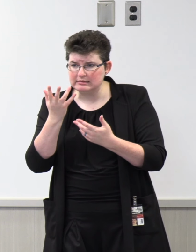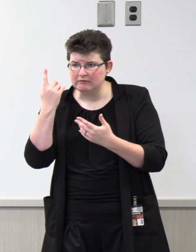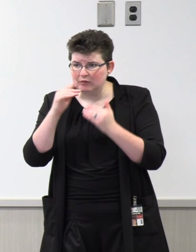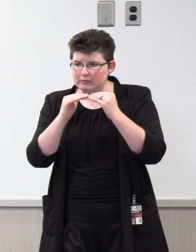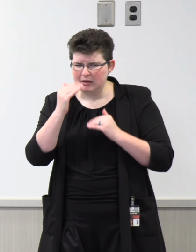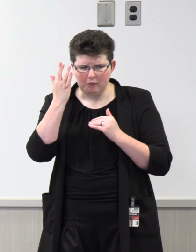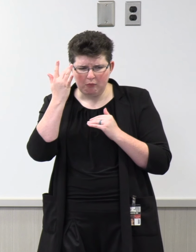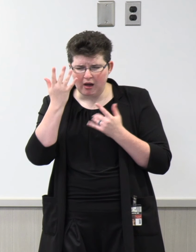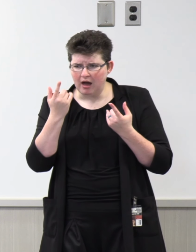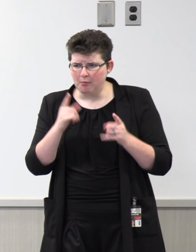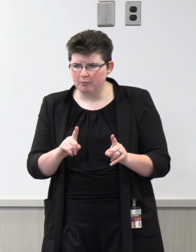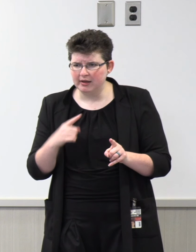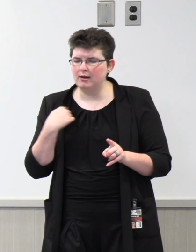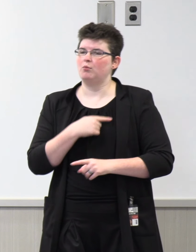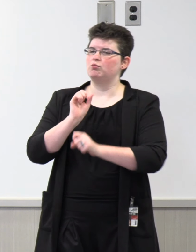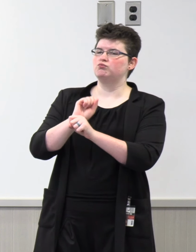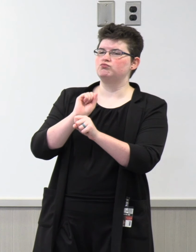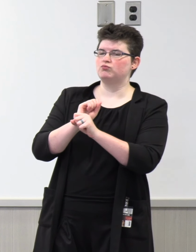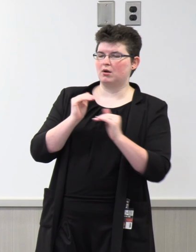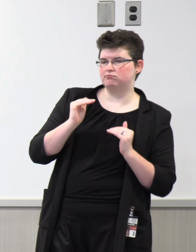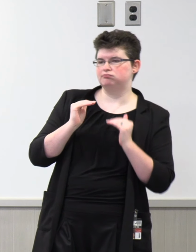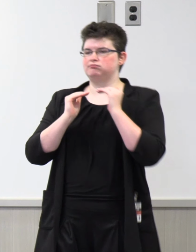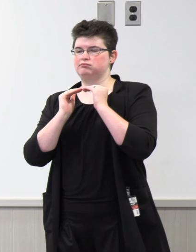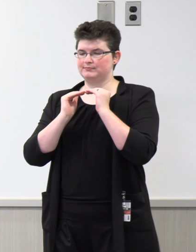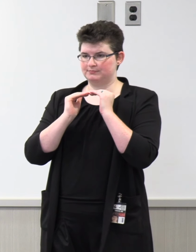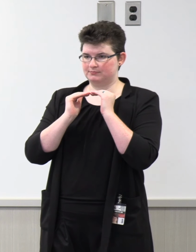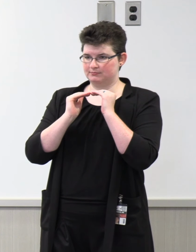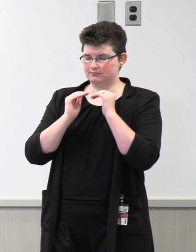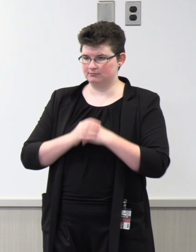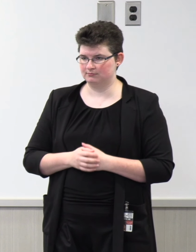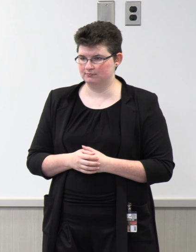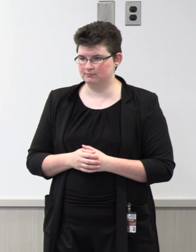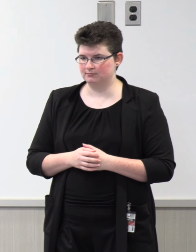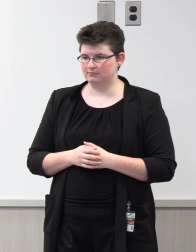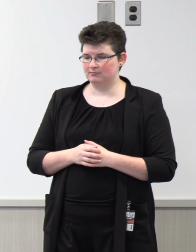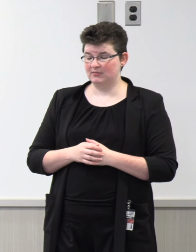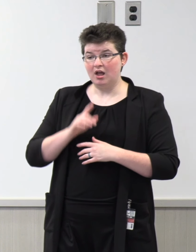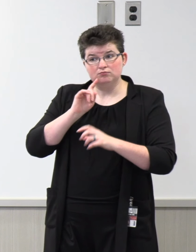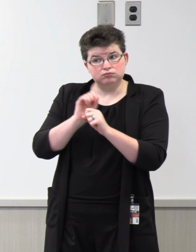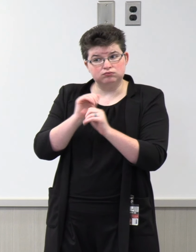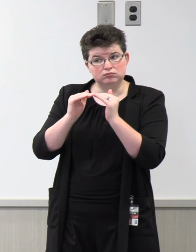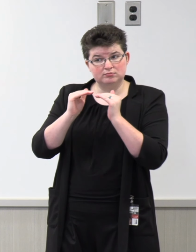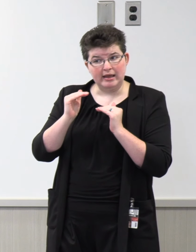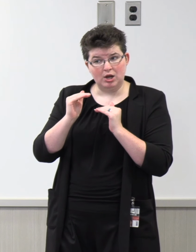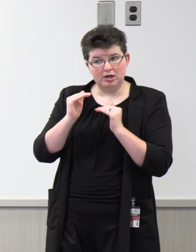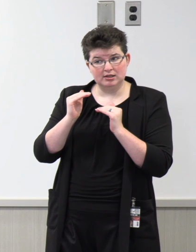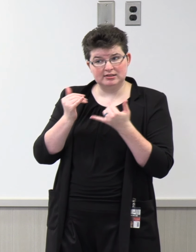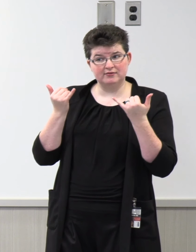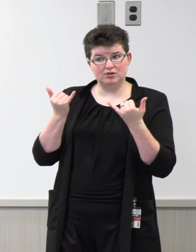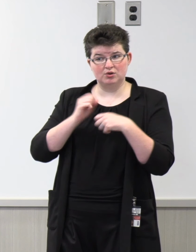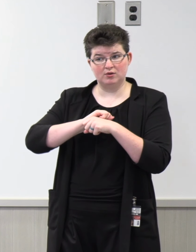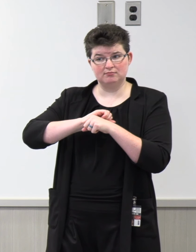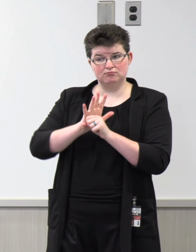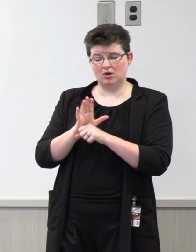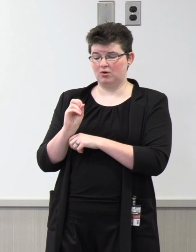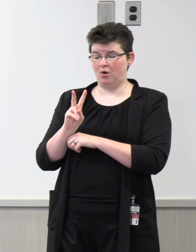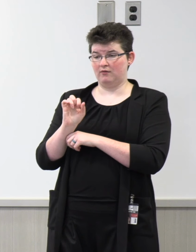those disparities, and we work to fix them. There are disparities even in the current